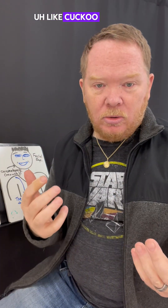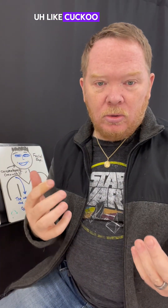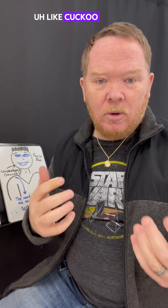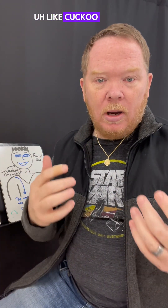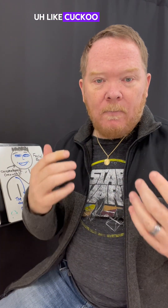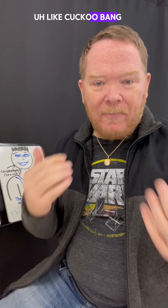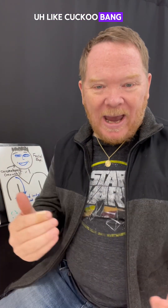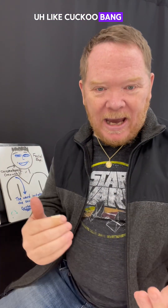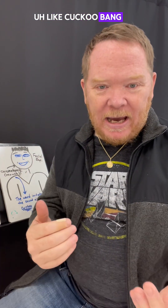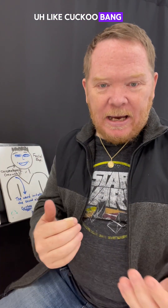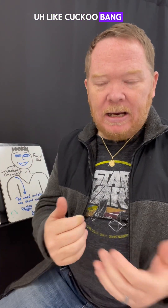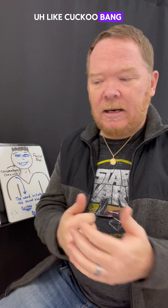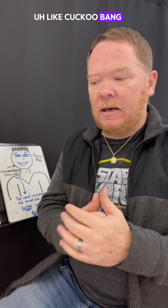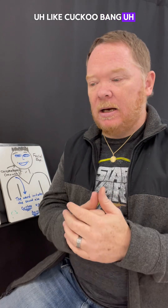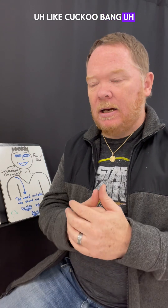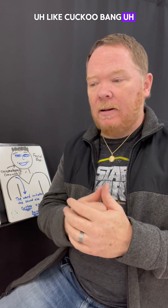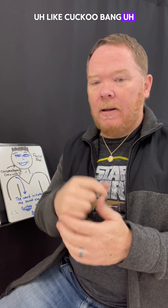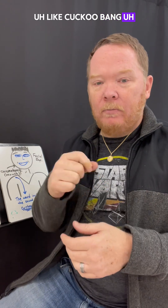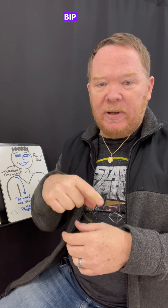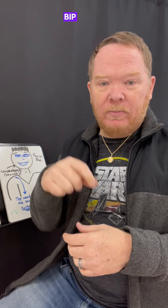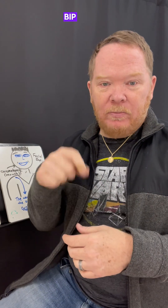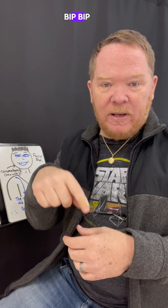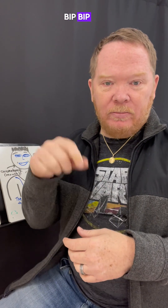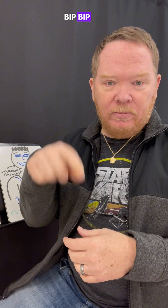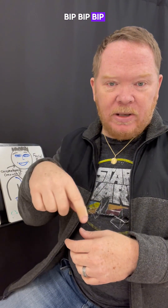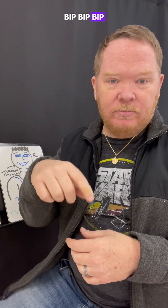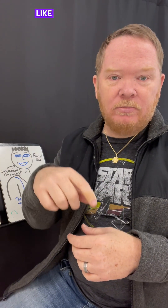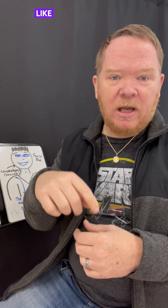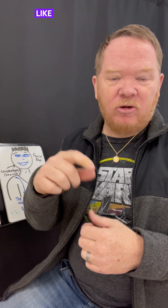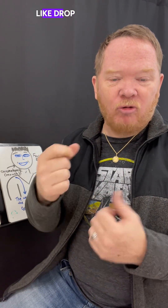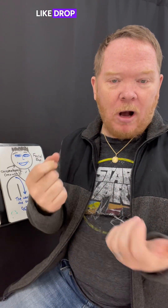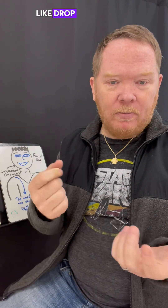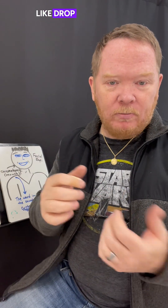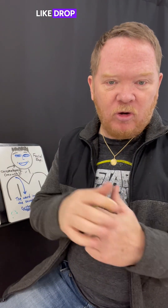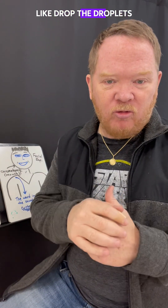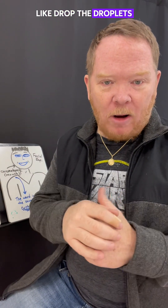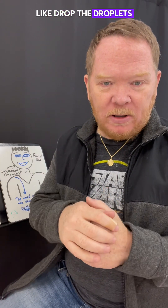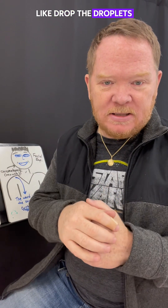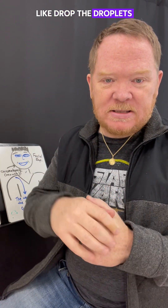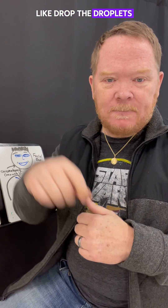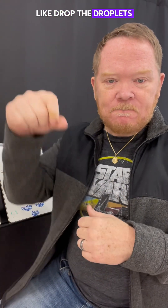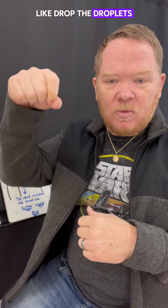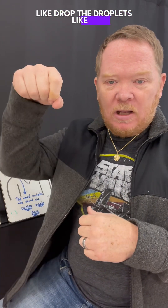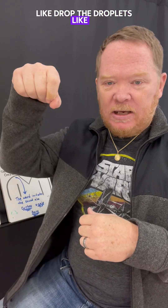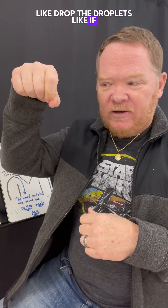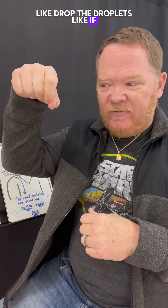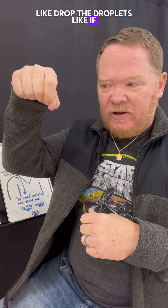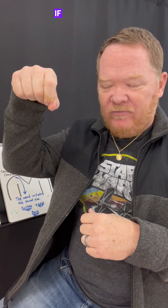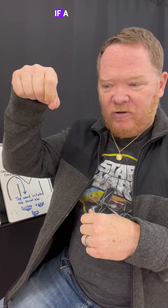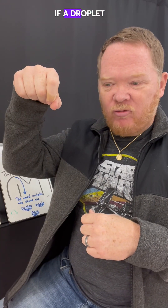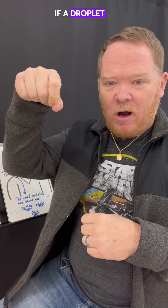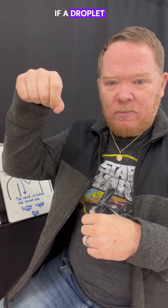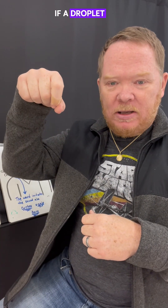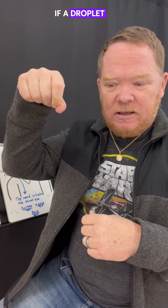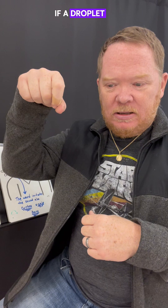cuckoo, bang, bip, bip, bip, like the droplets. Like if a droplet